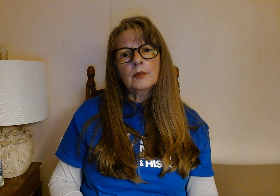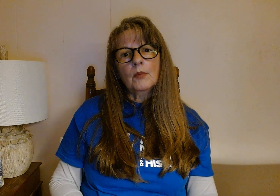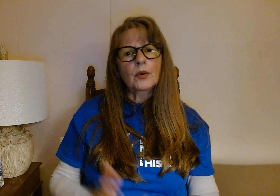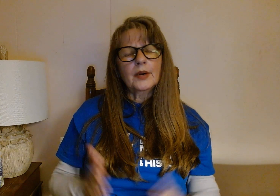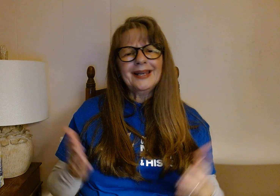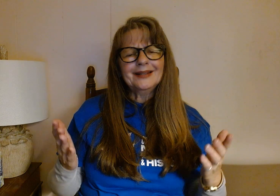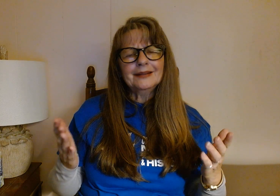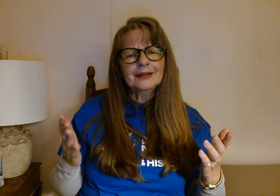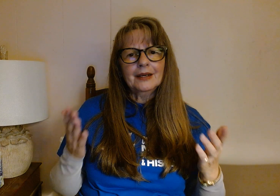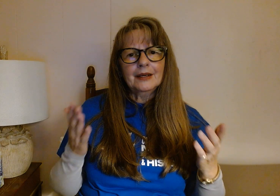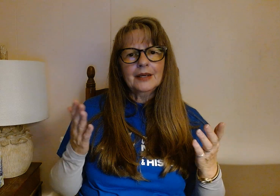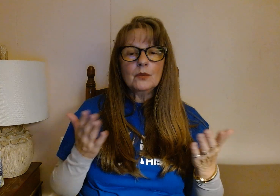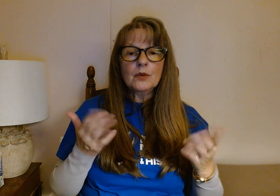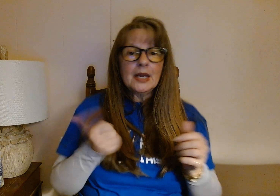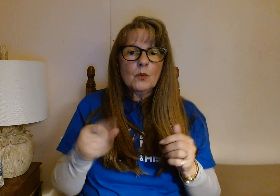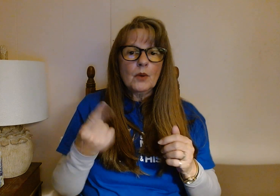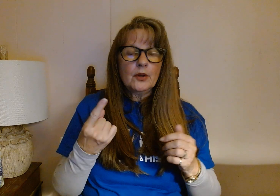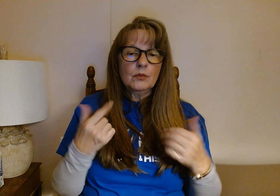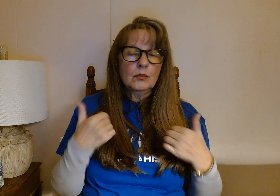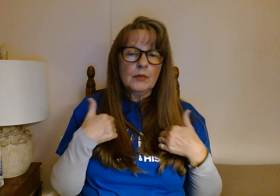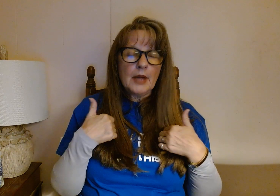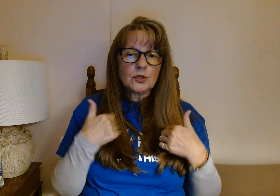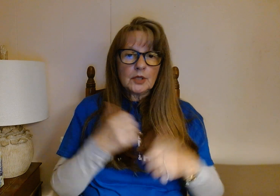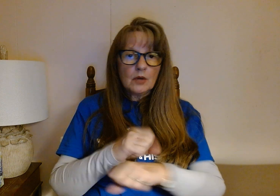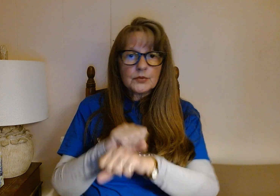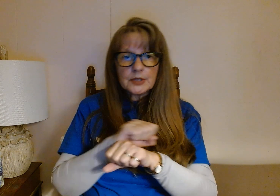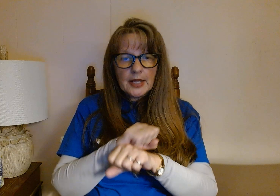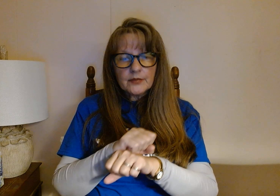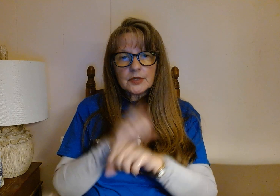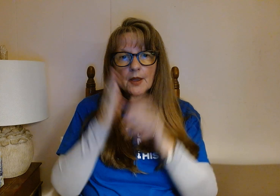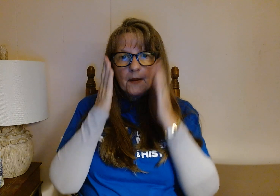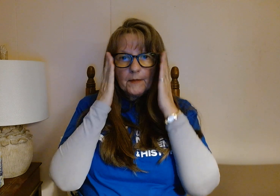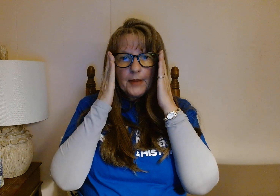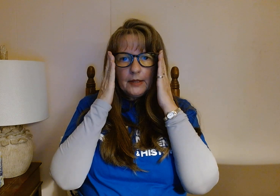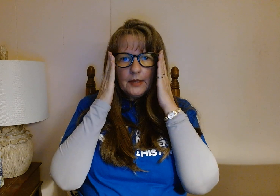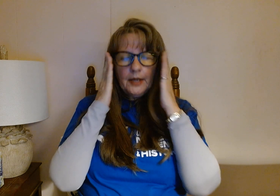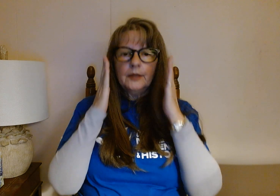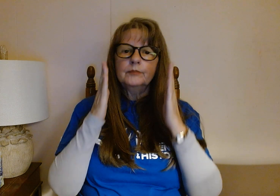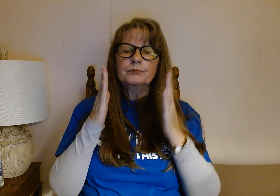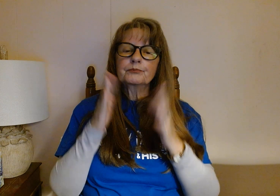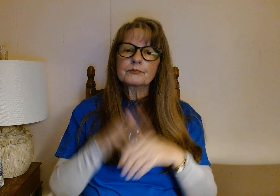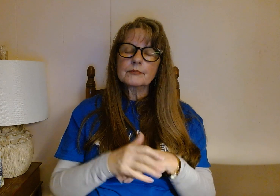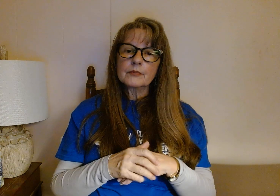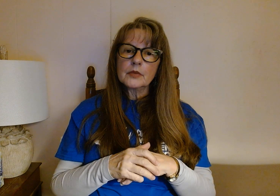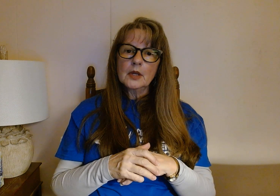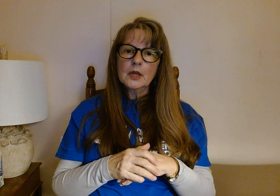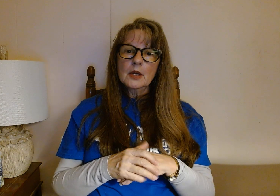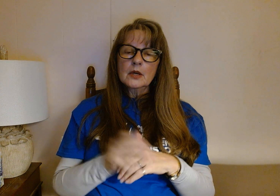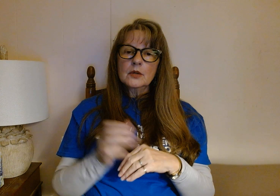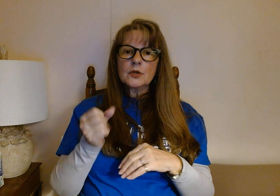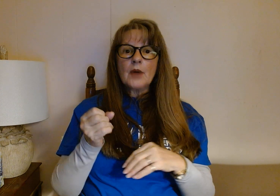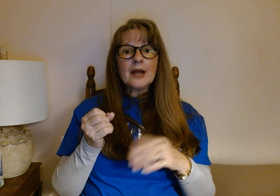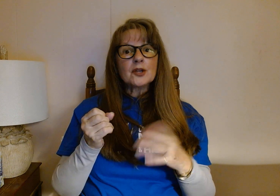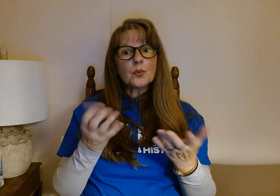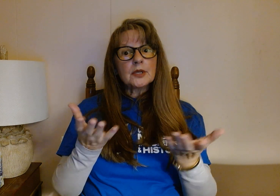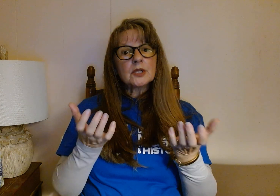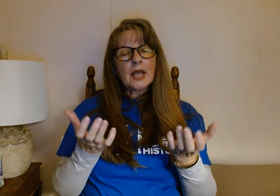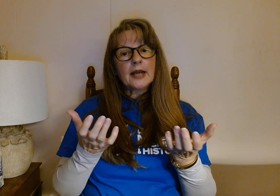or anyone who actually owns slaves. But So I just wanted to kind of tell